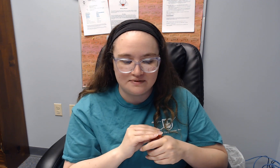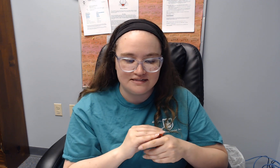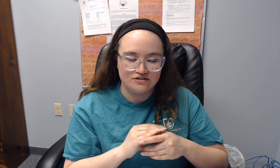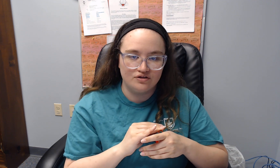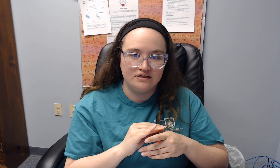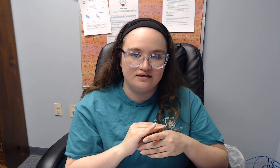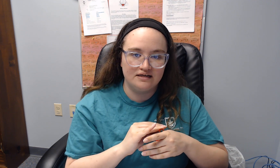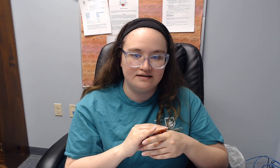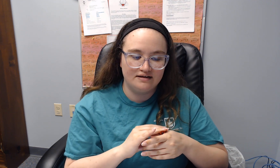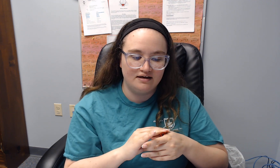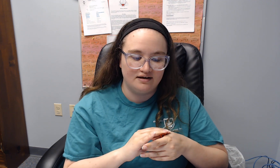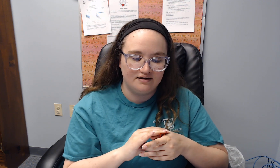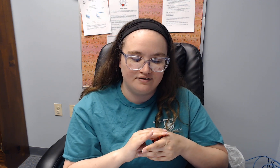on the face.